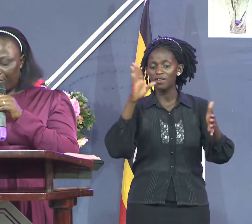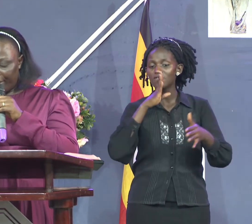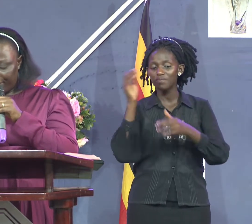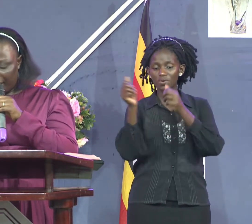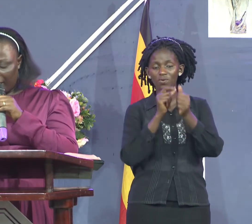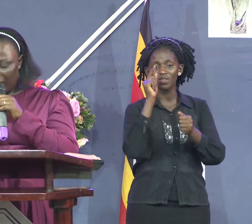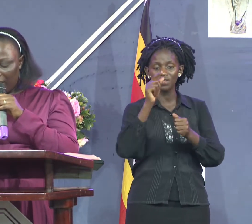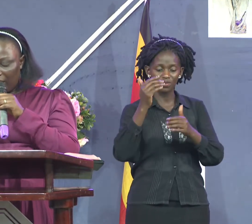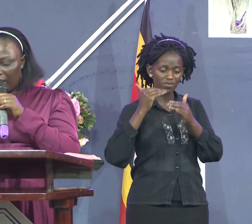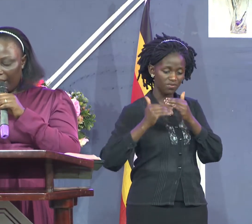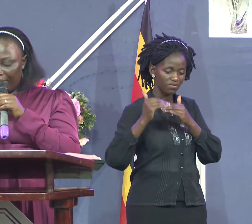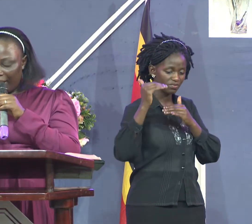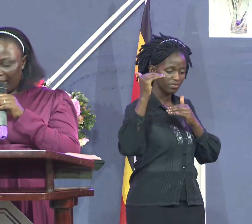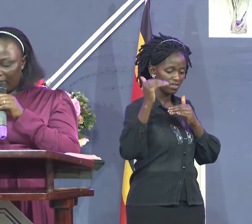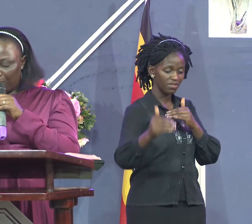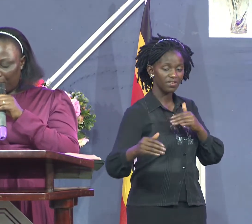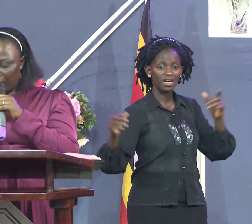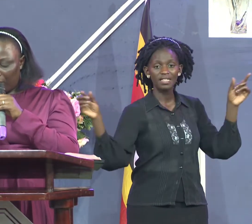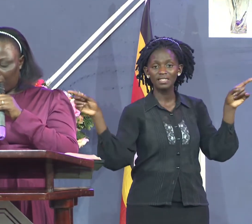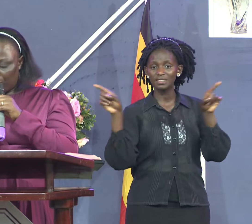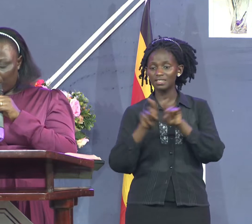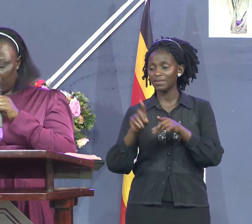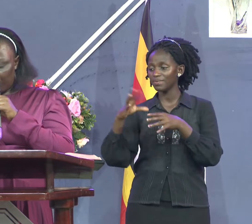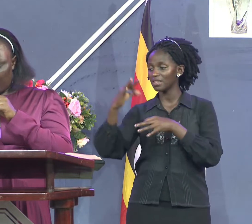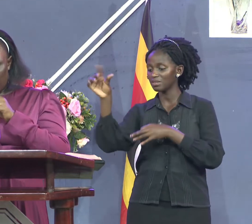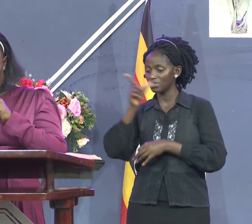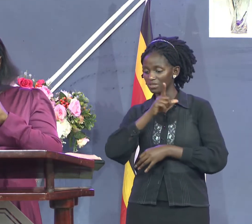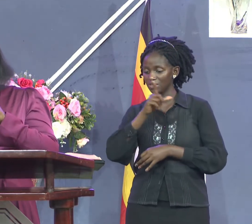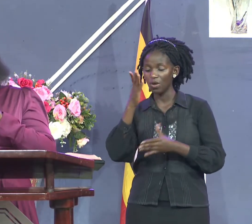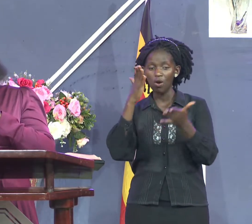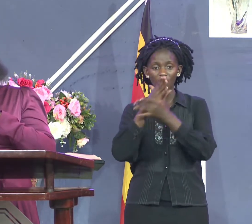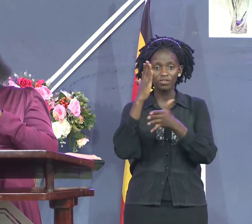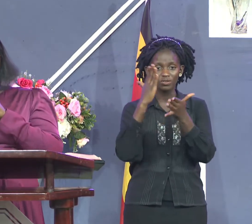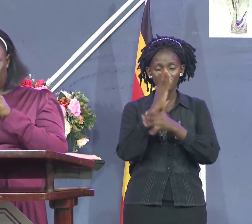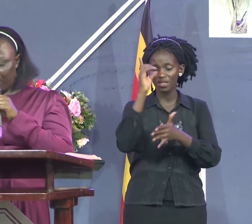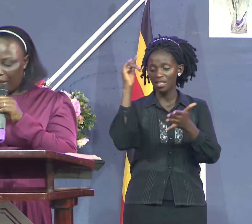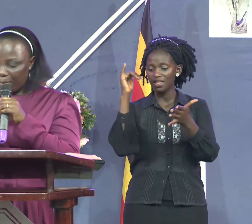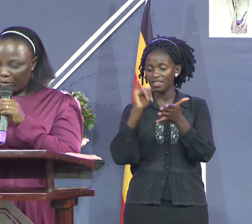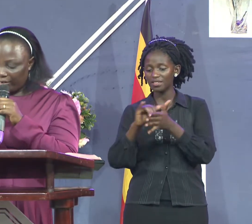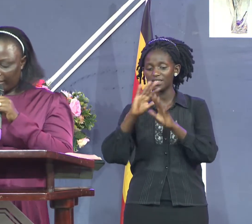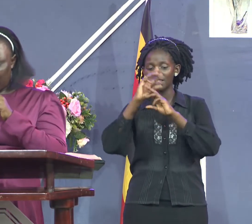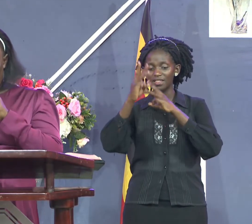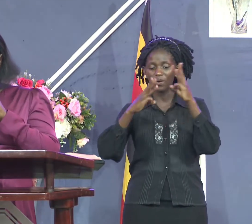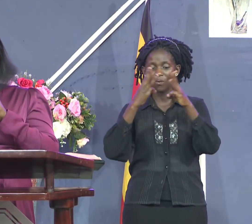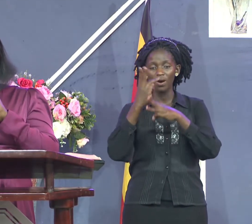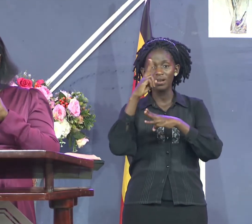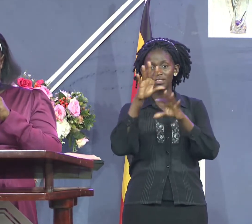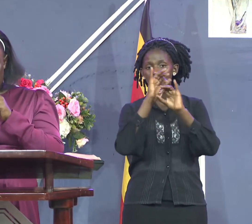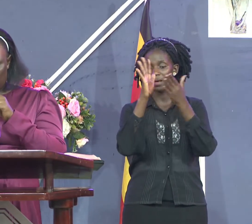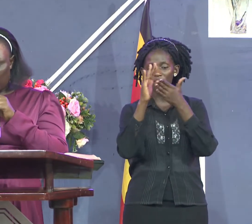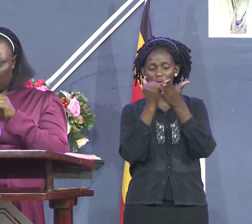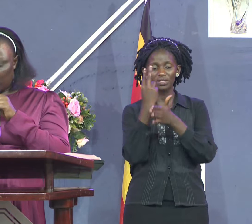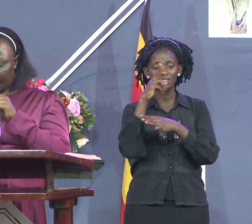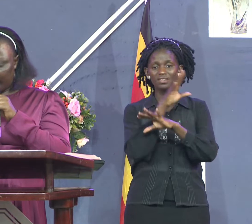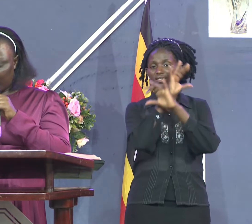you forever. Even the Spirit of Truth, whom the world cannot receive because it never sees